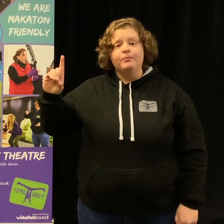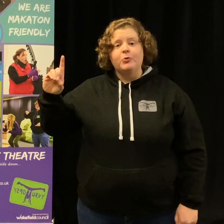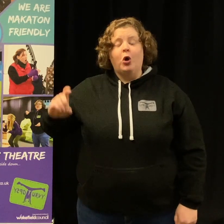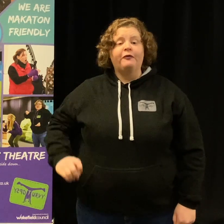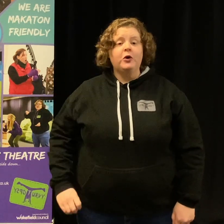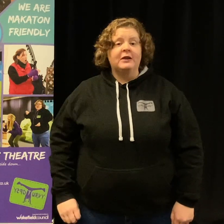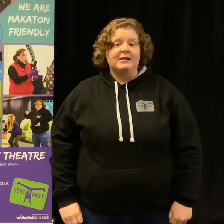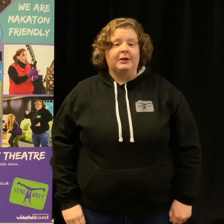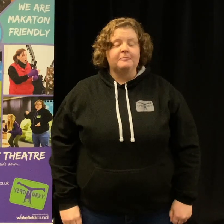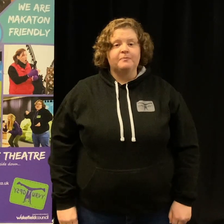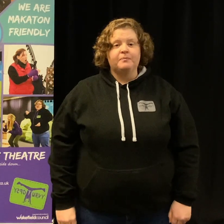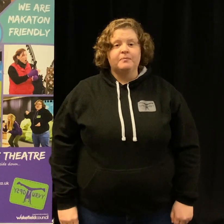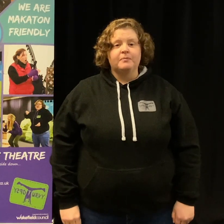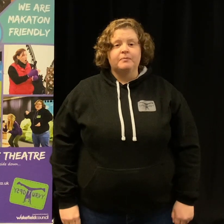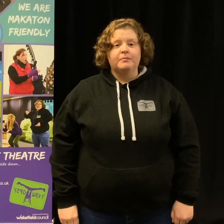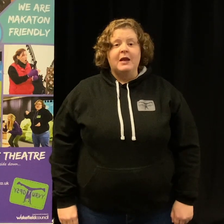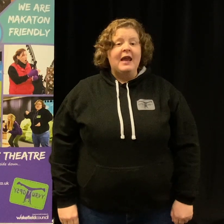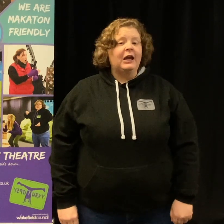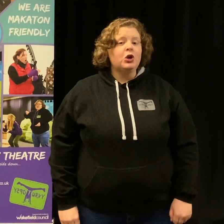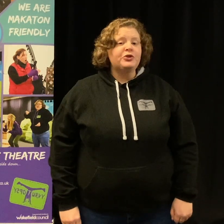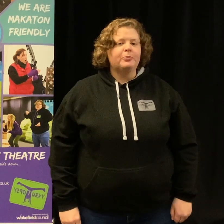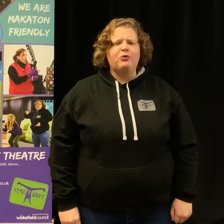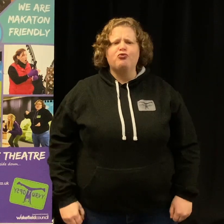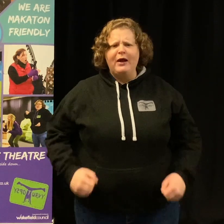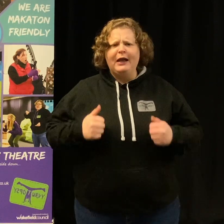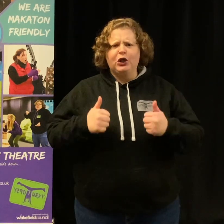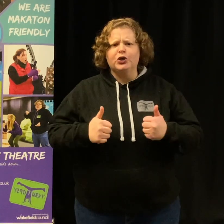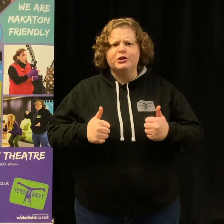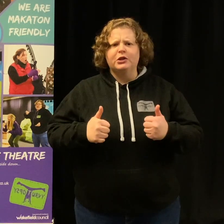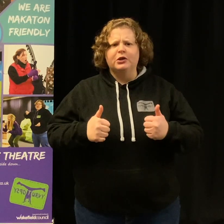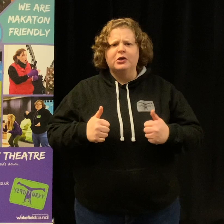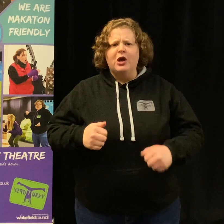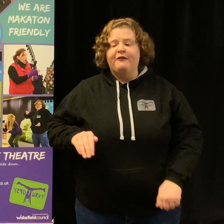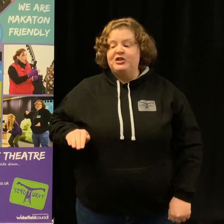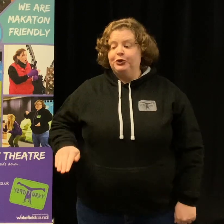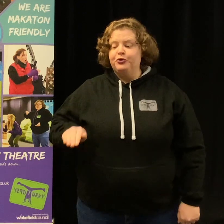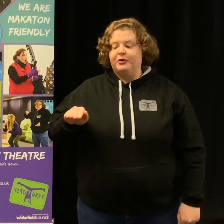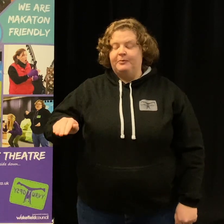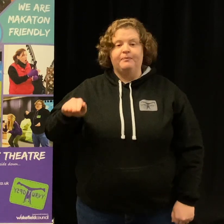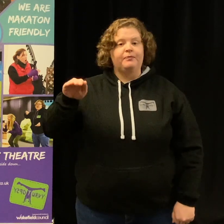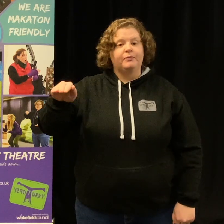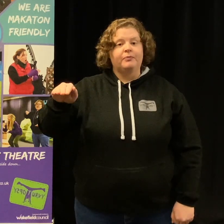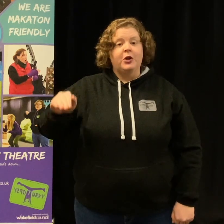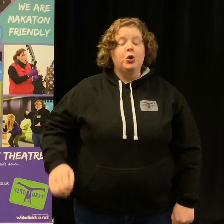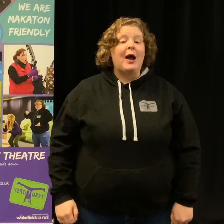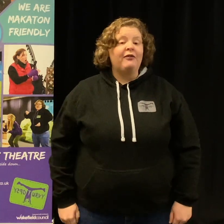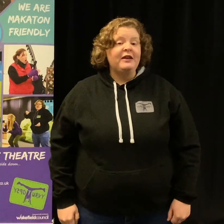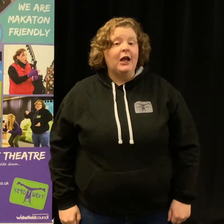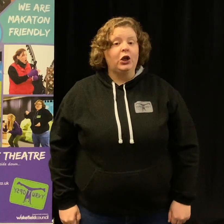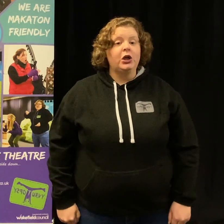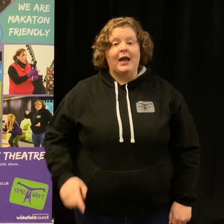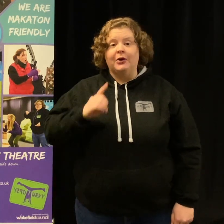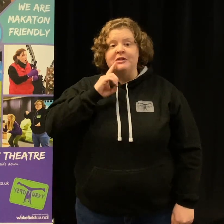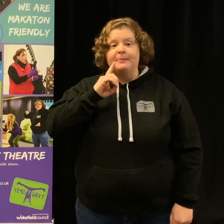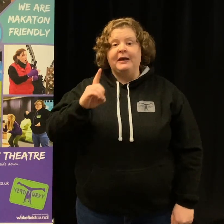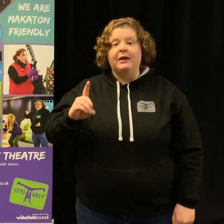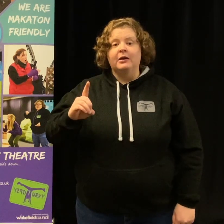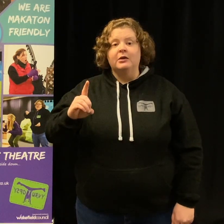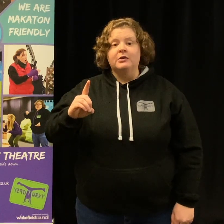or focusing. It can also be really good for children who haven't yet learned how to speak so